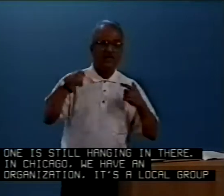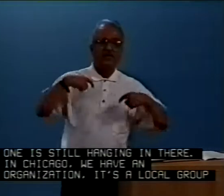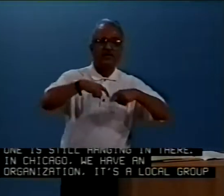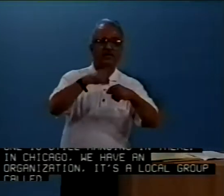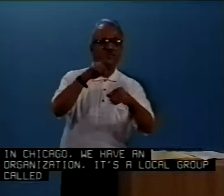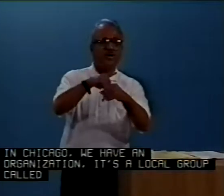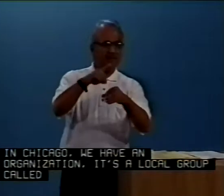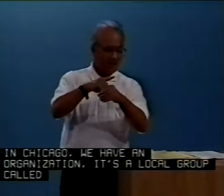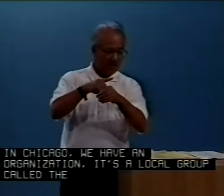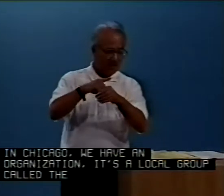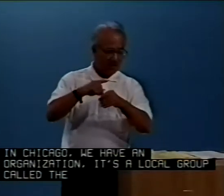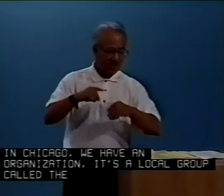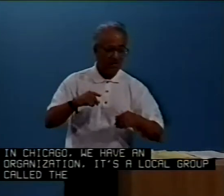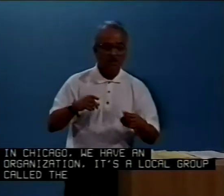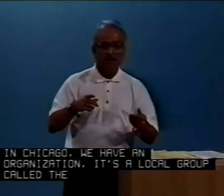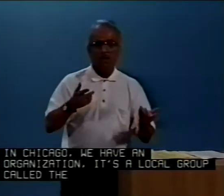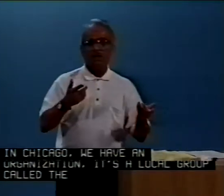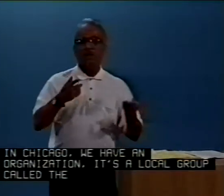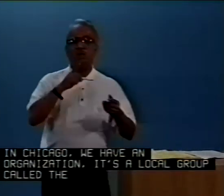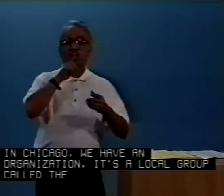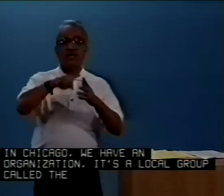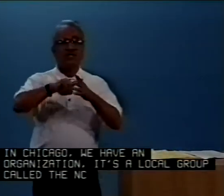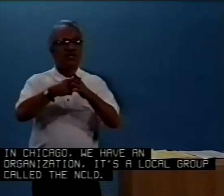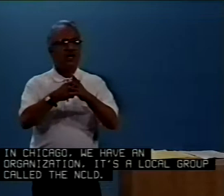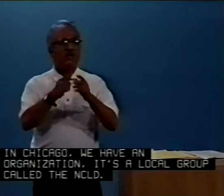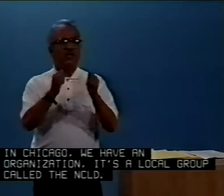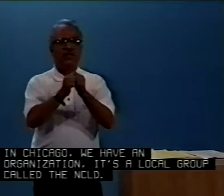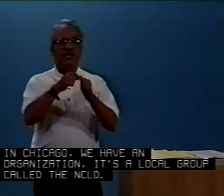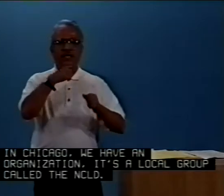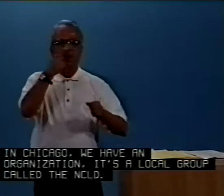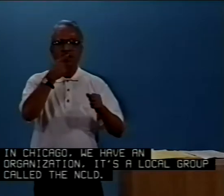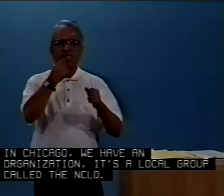NCLD, the National Center for Latino Deaf.